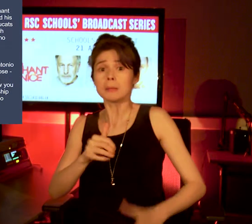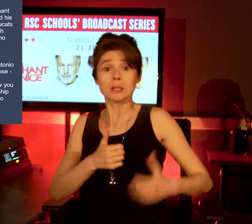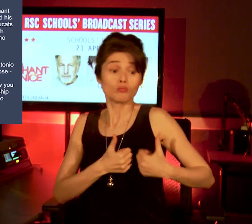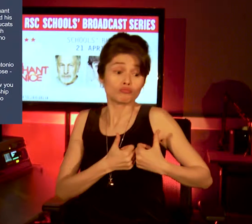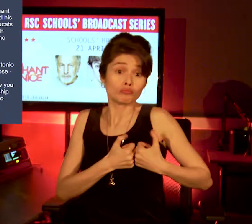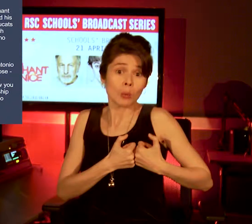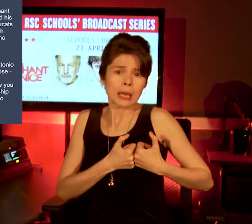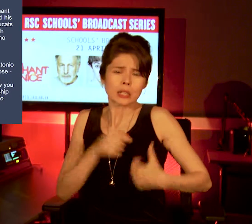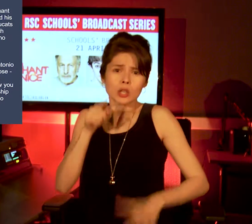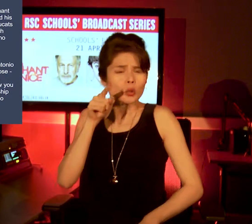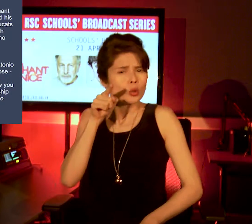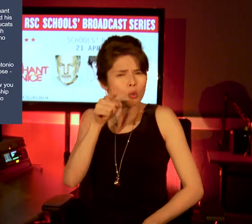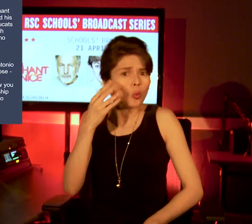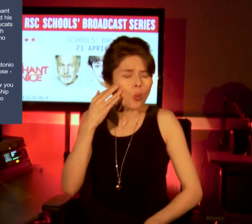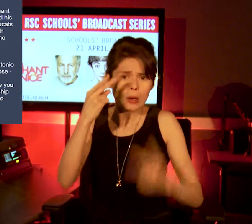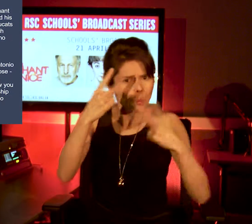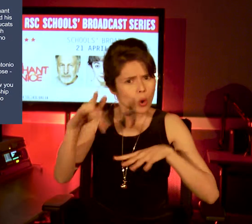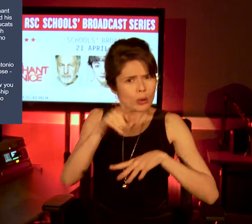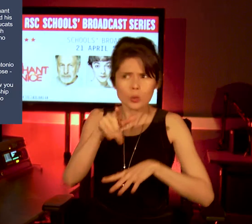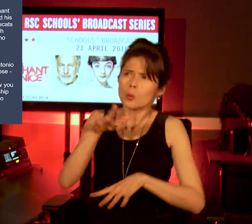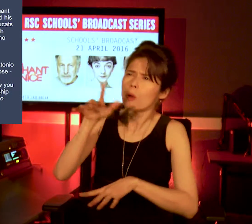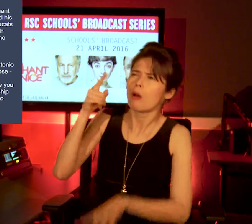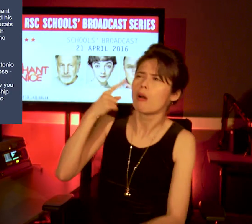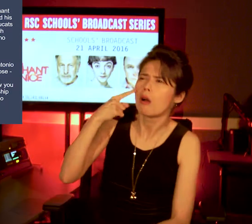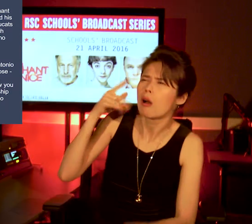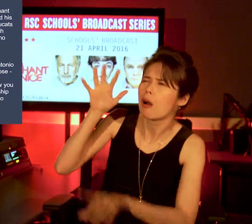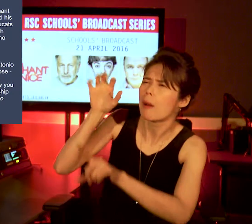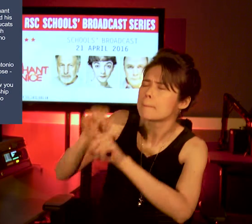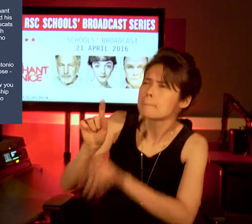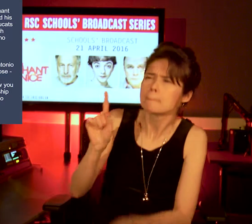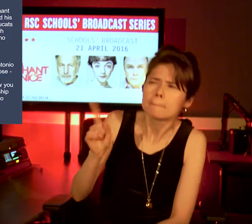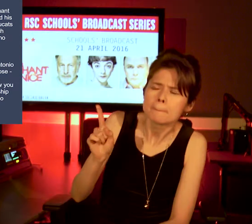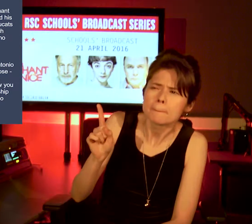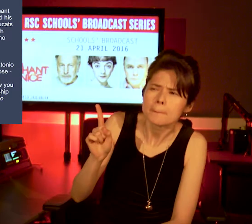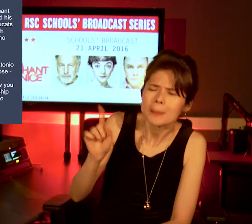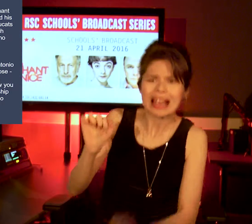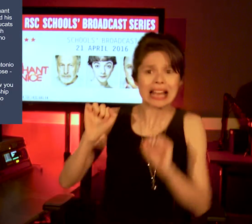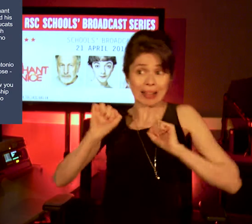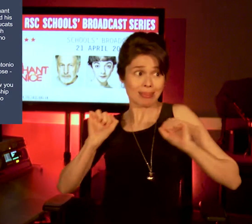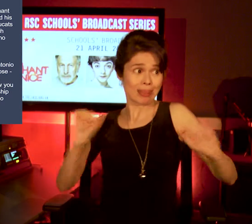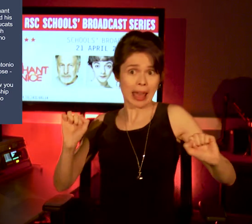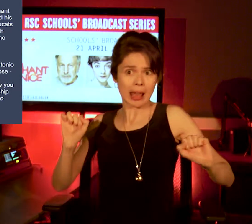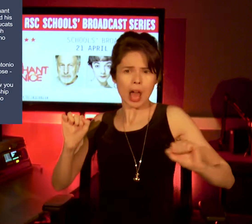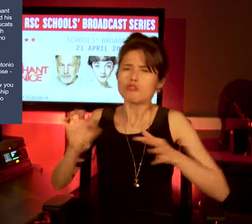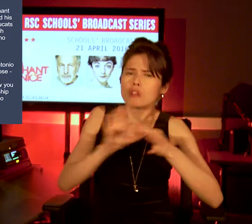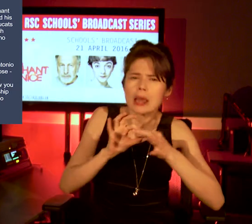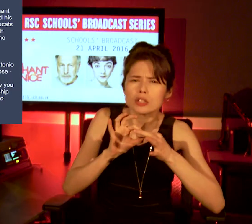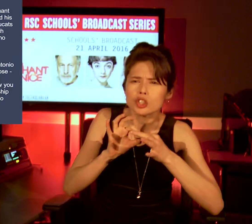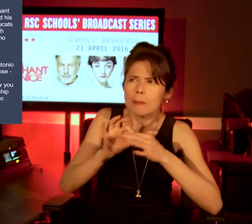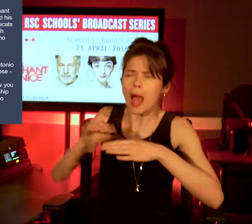perhaps even romantic. And keep an eye out for how you think this close relationship may affect